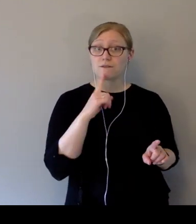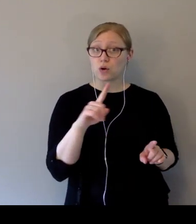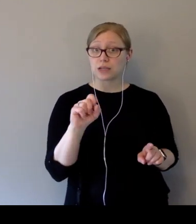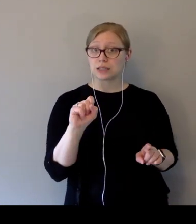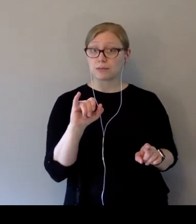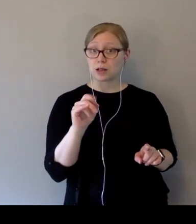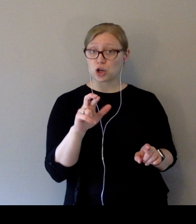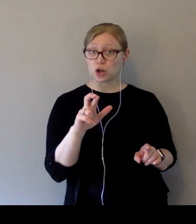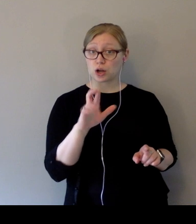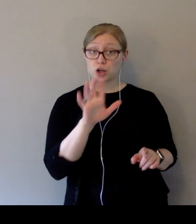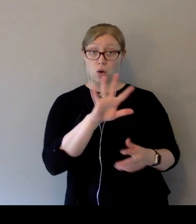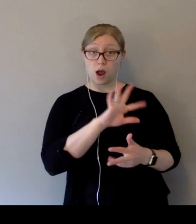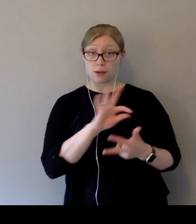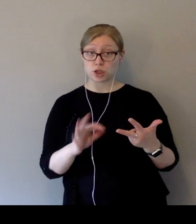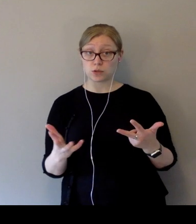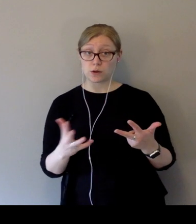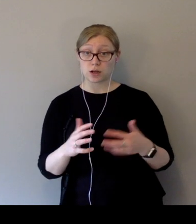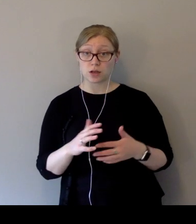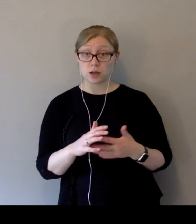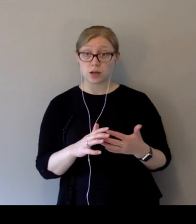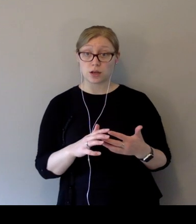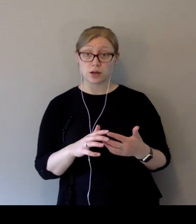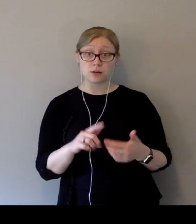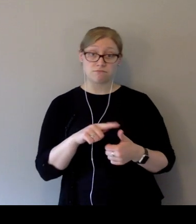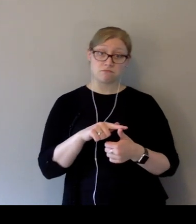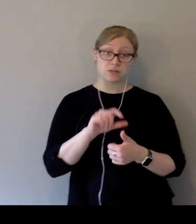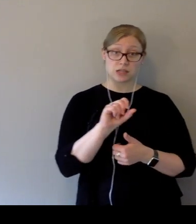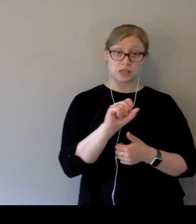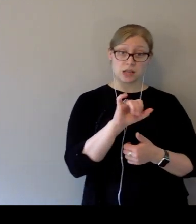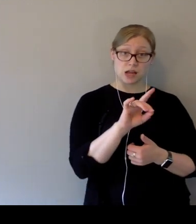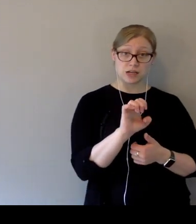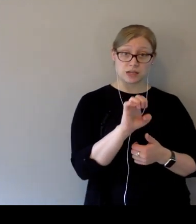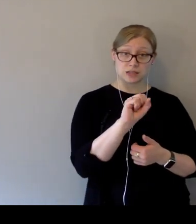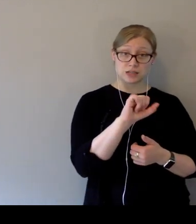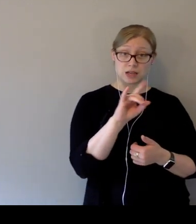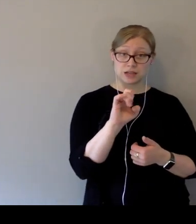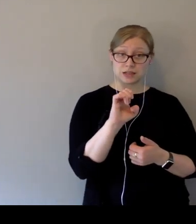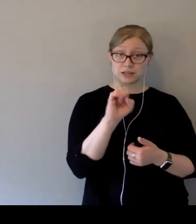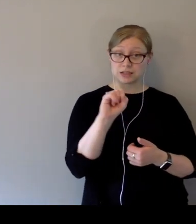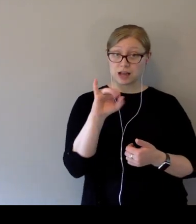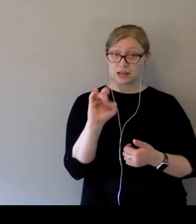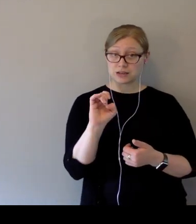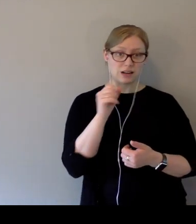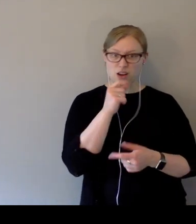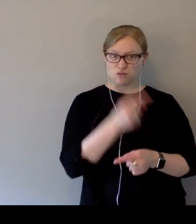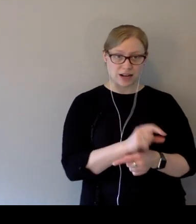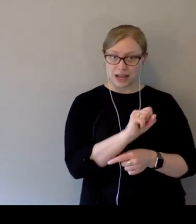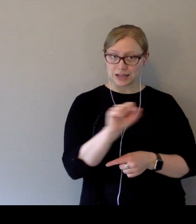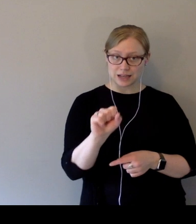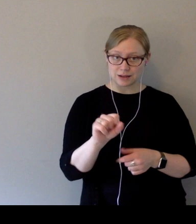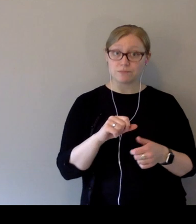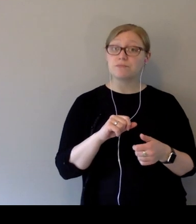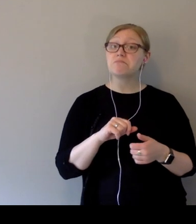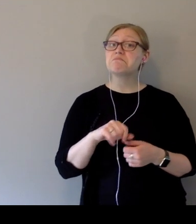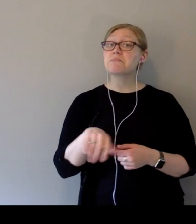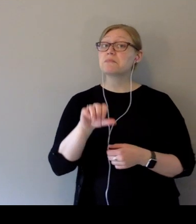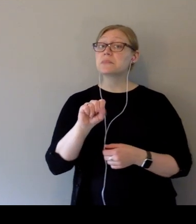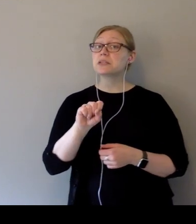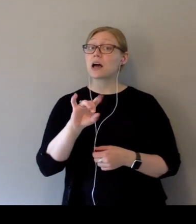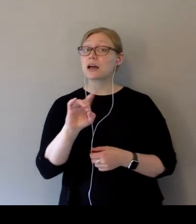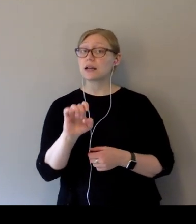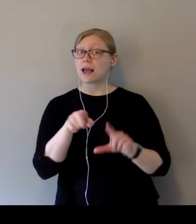were side, side, side. We know that's not right. You have side, angle, side. And the other